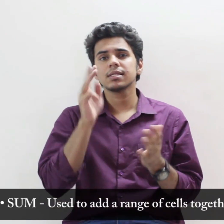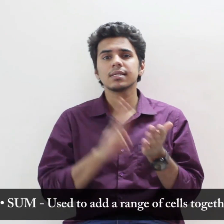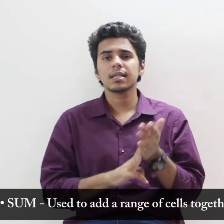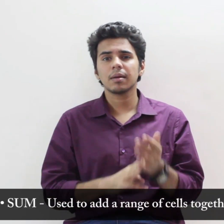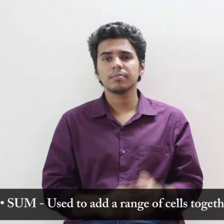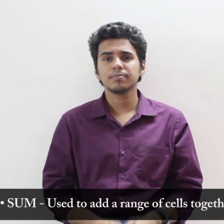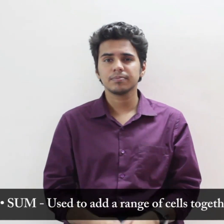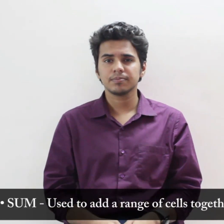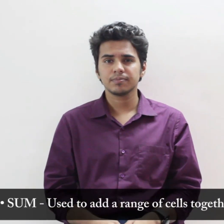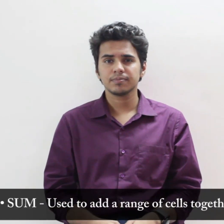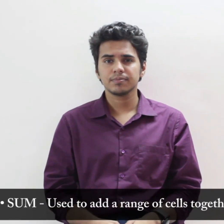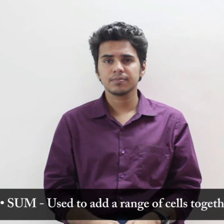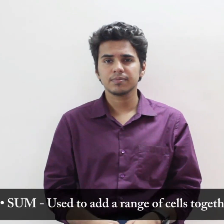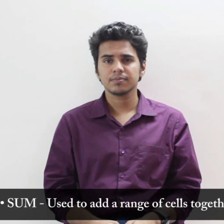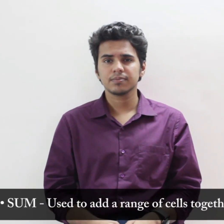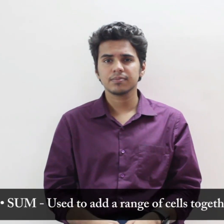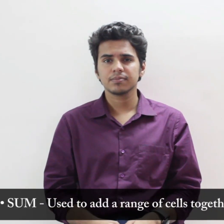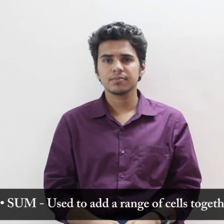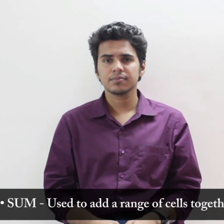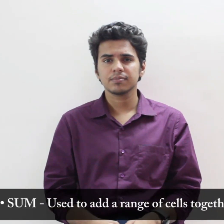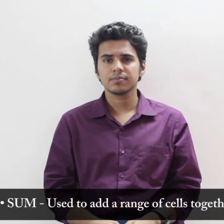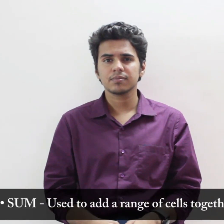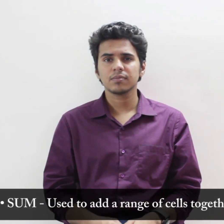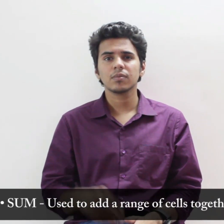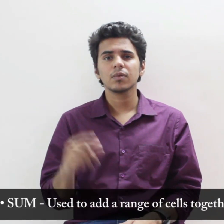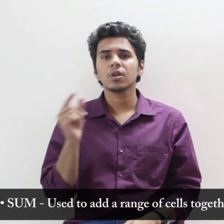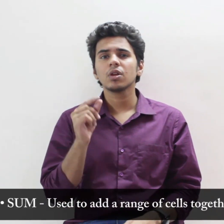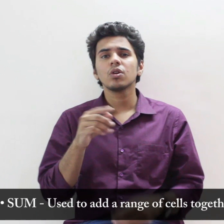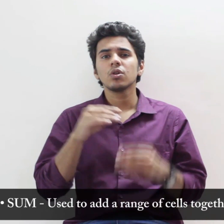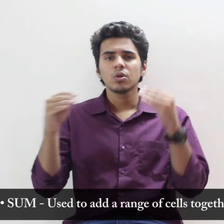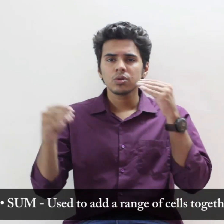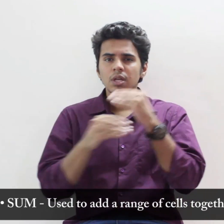SUM, use to add a range of cells together.